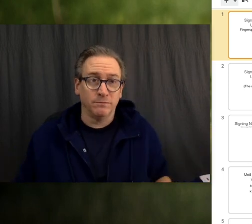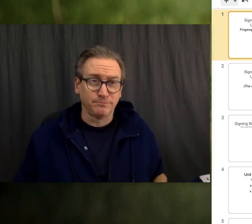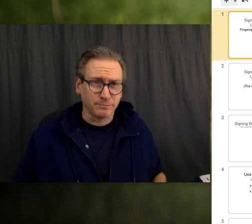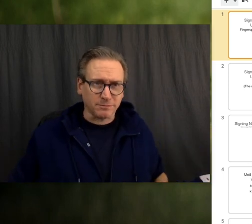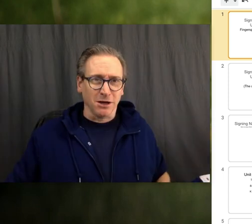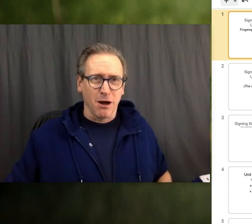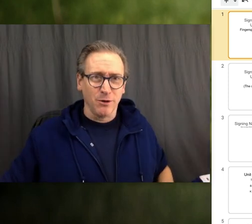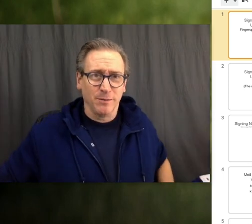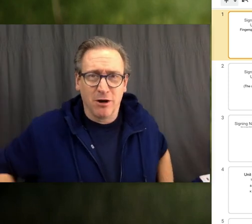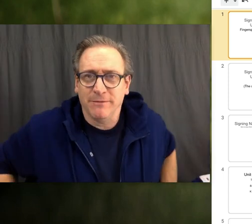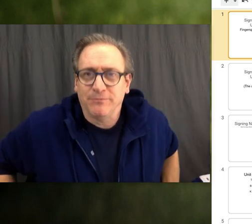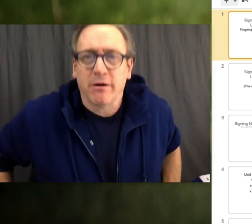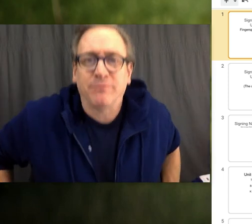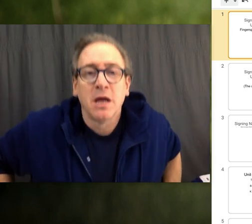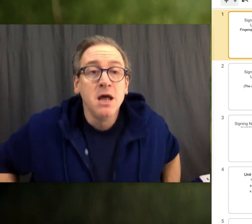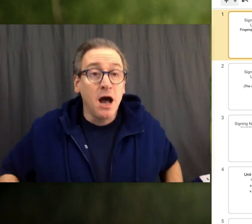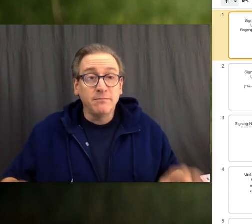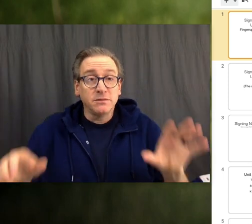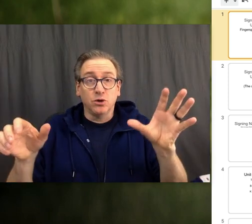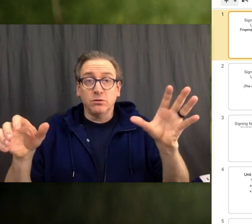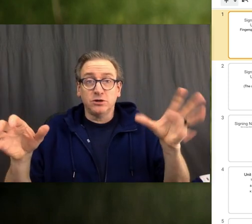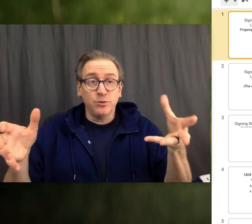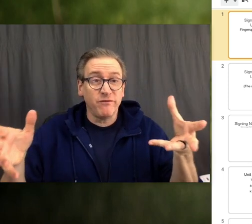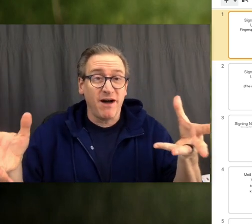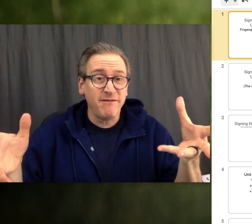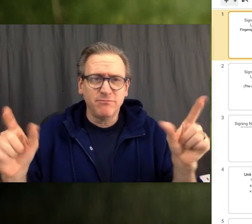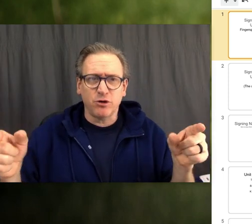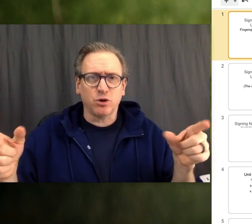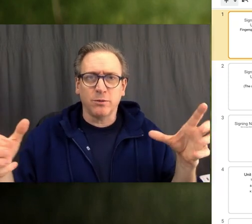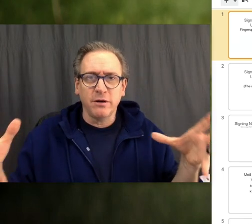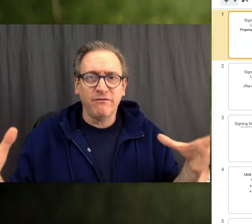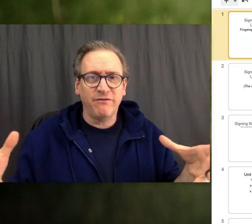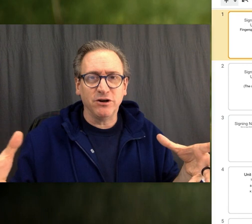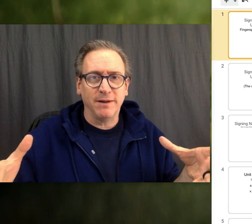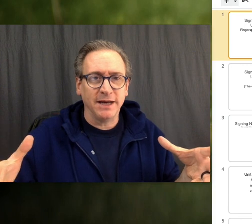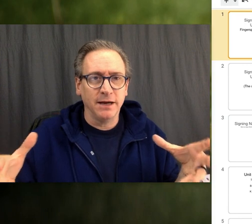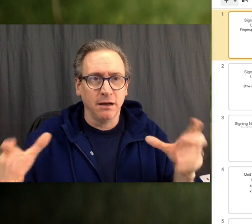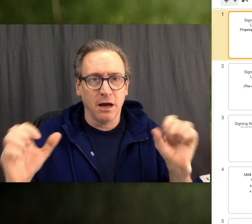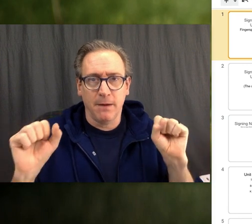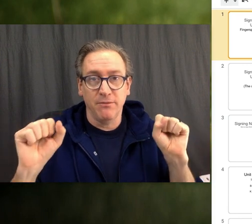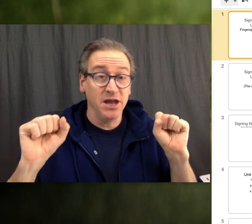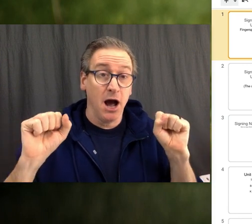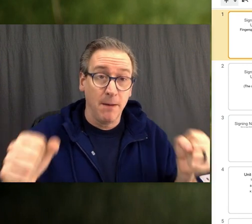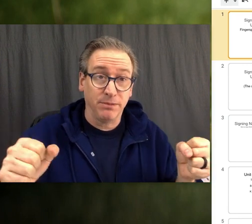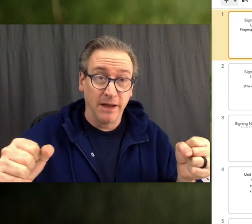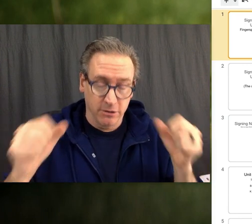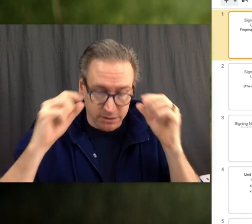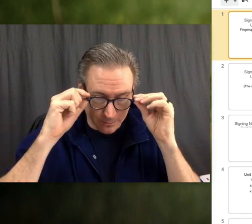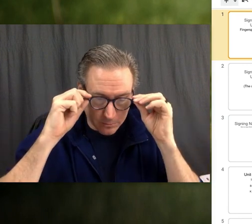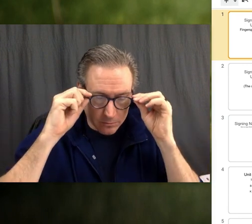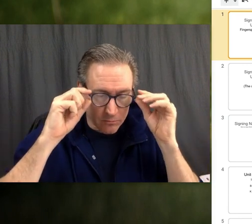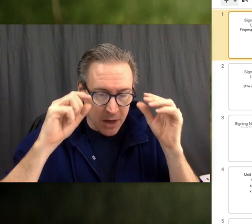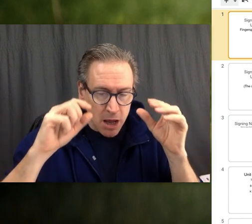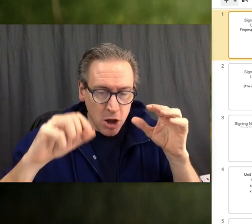Oh, caught me with the coffee. All right. So 2.5, another short one, finger spelling, the up